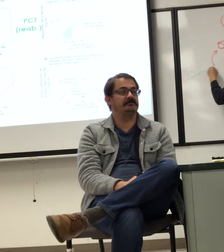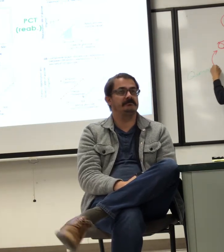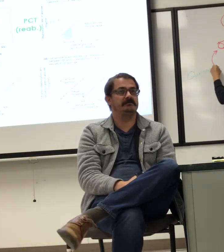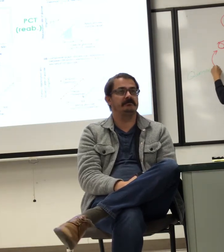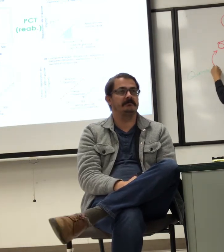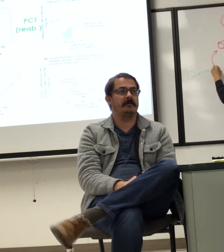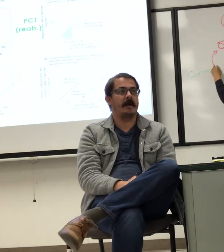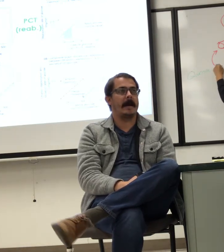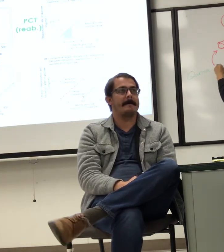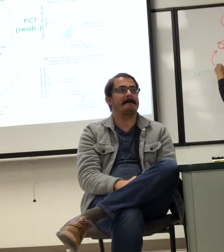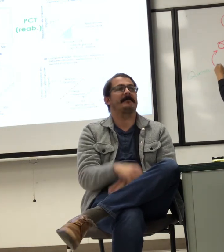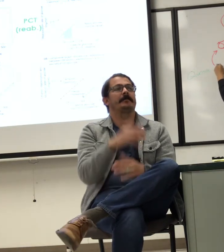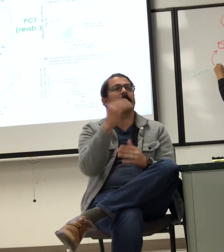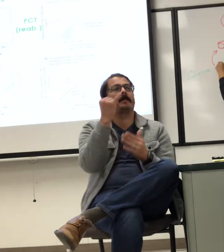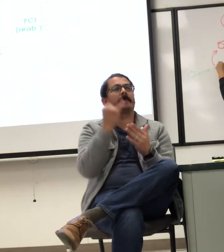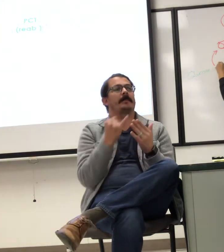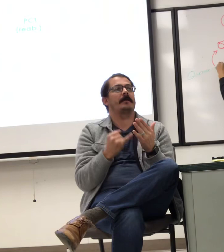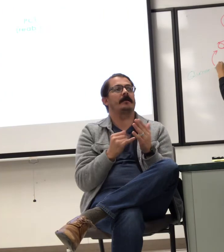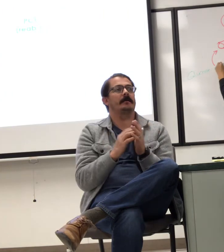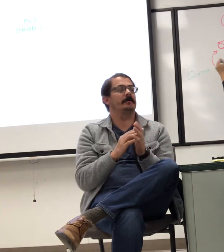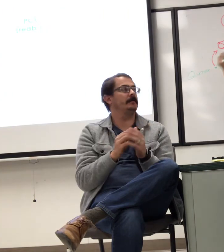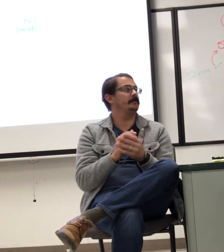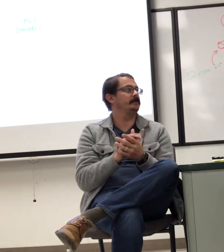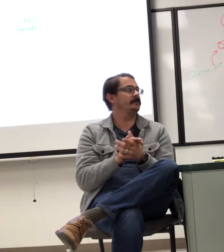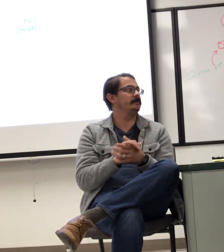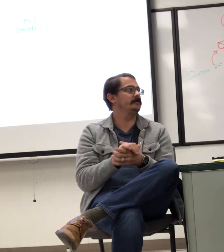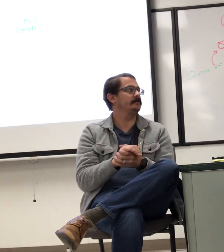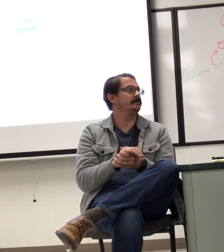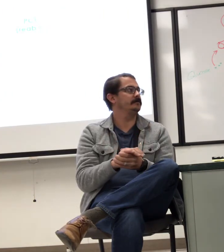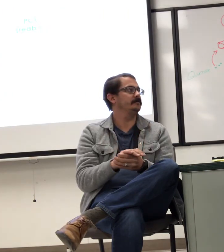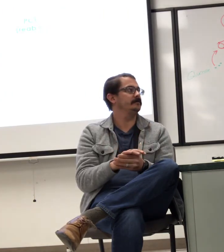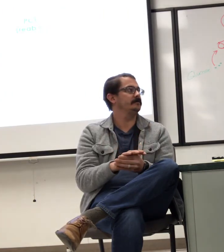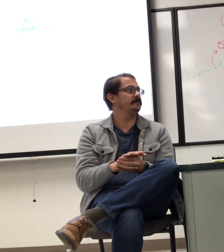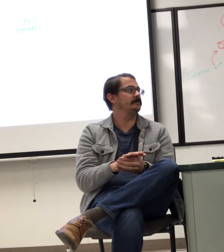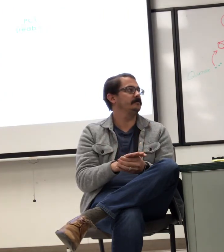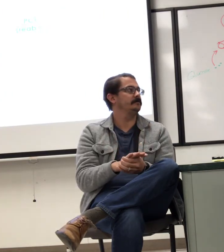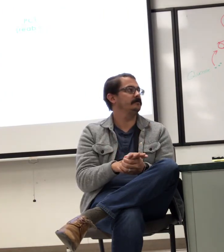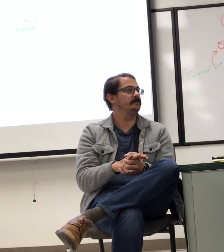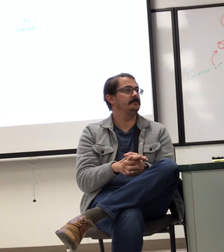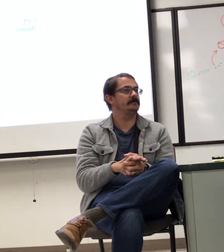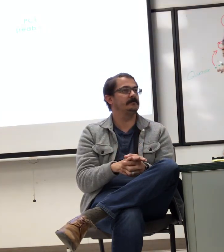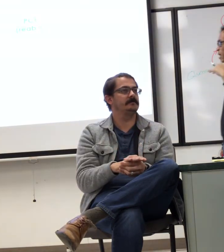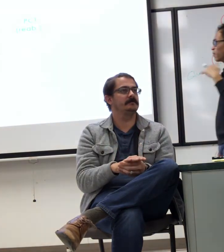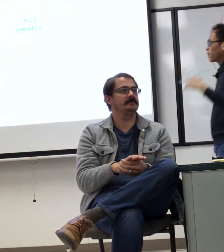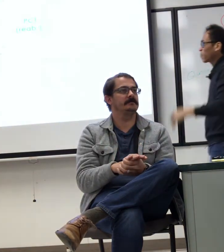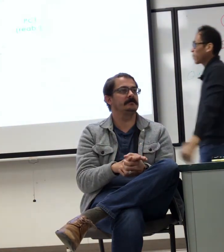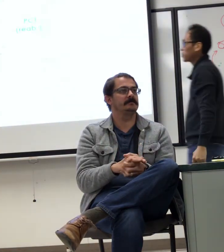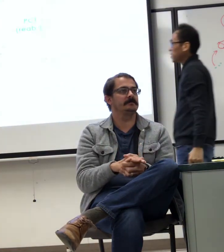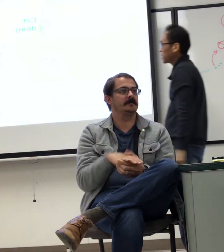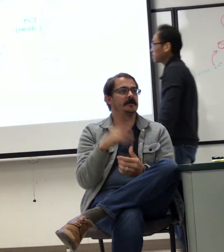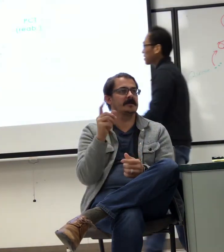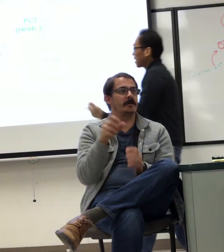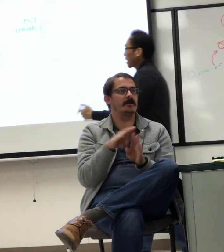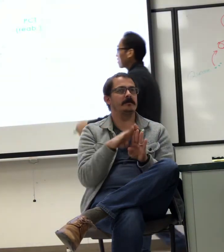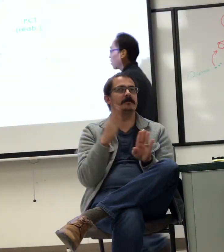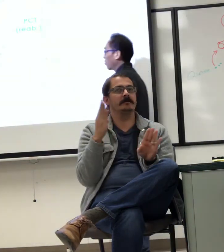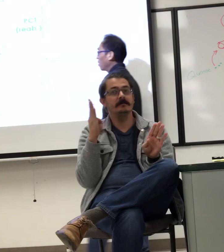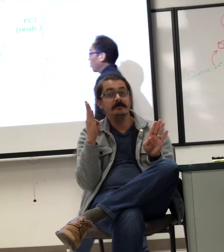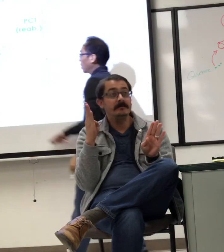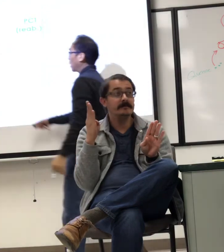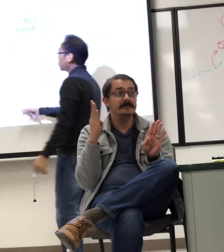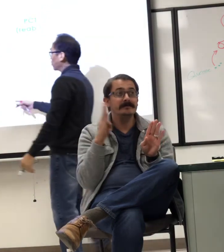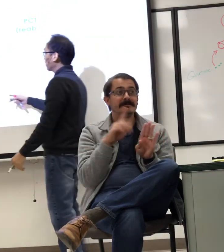Let me draw, like, say, 3 little green balls. And let's say that that level is a low level that represents, say, I don't